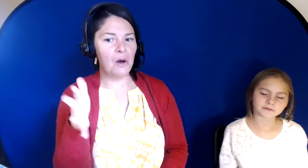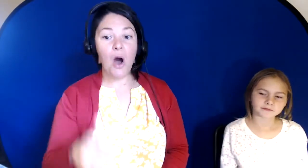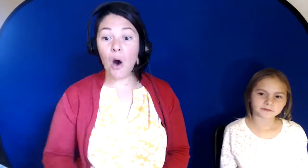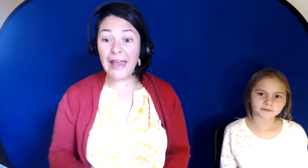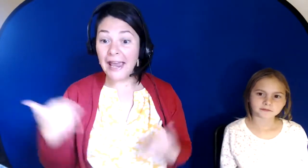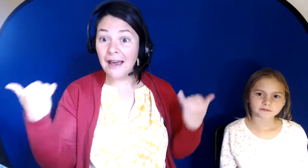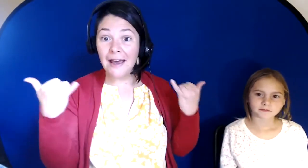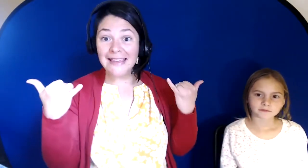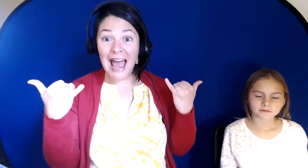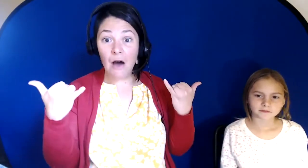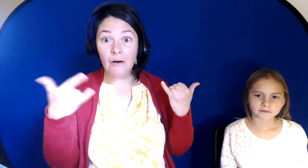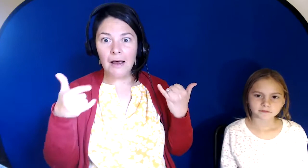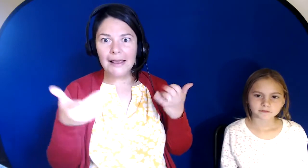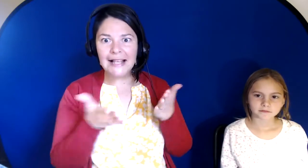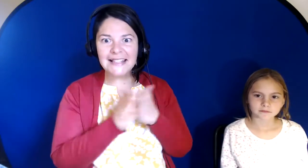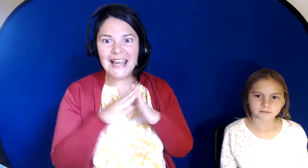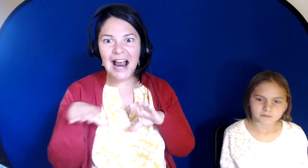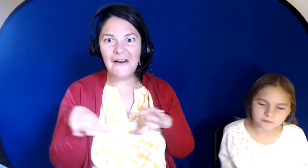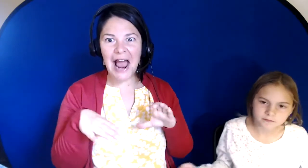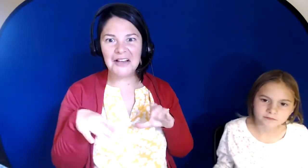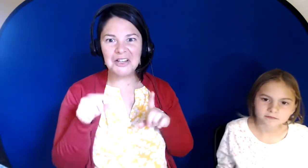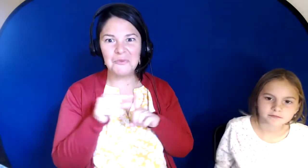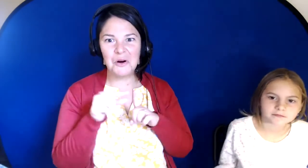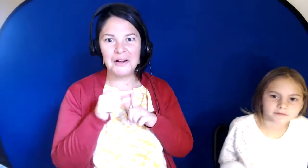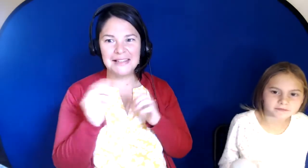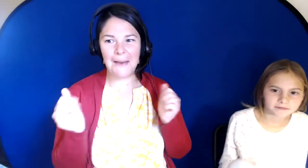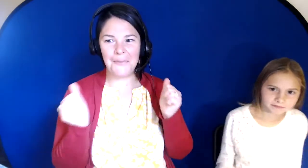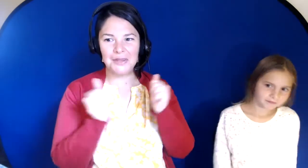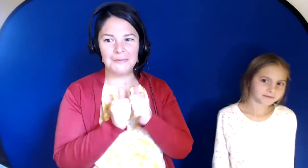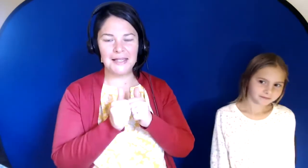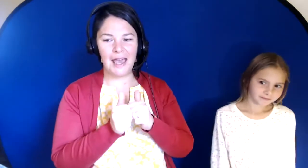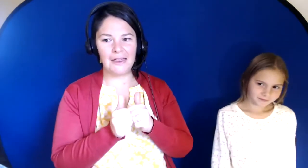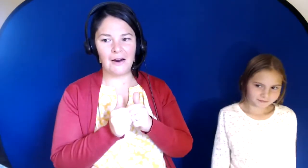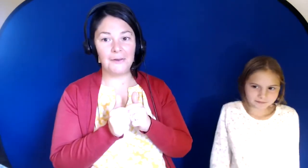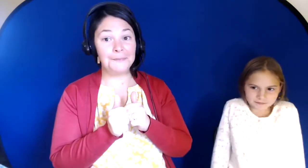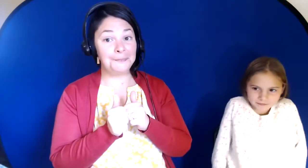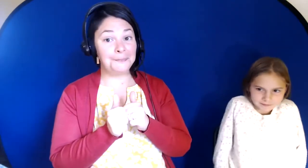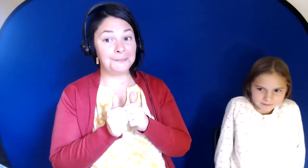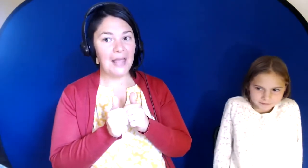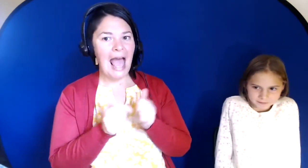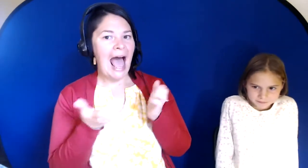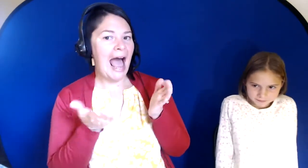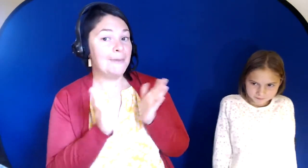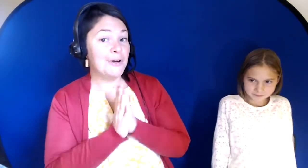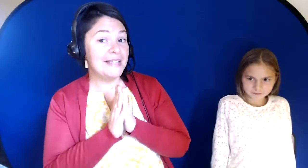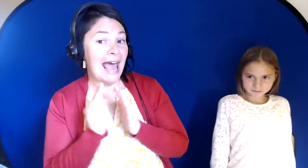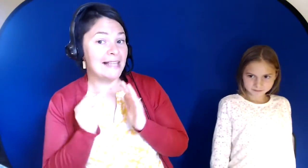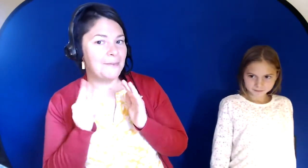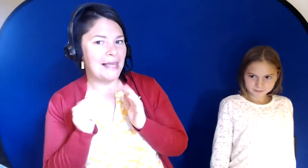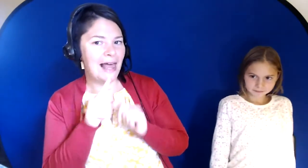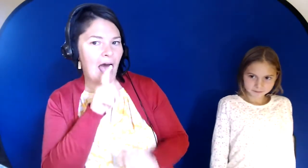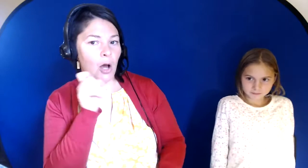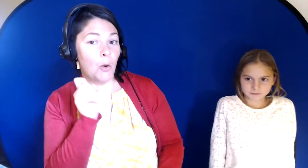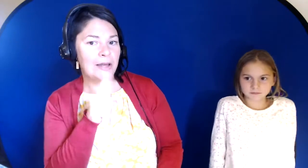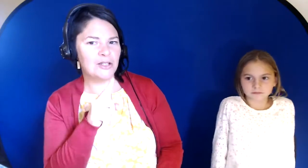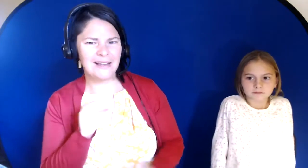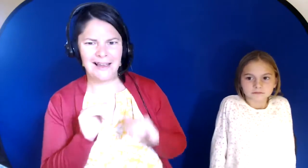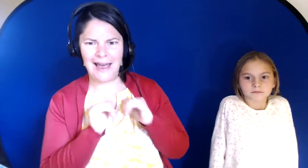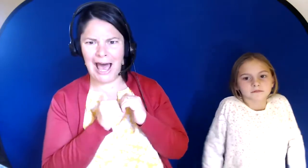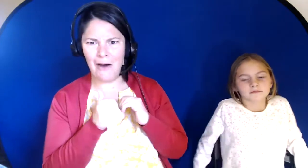Okay, now let's take our action words and put them together. I'm going to ask Mila a question. How am I going to